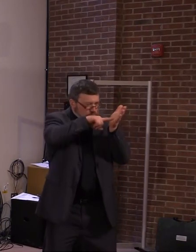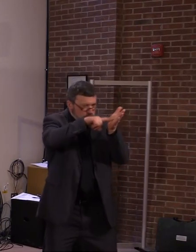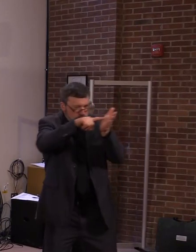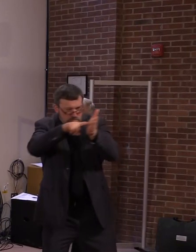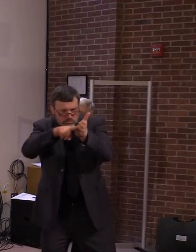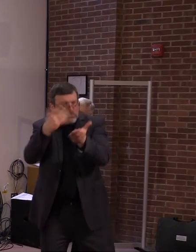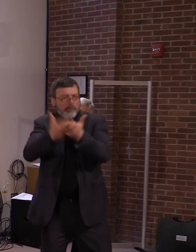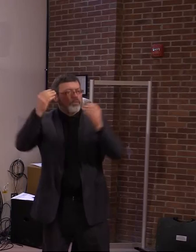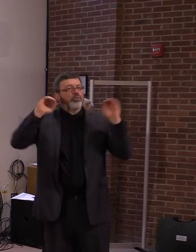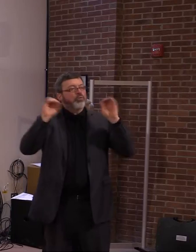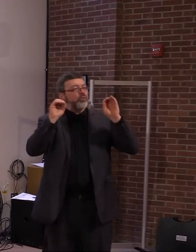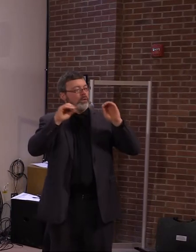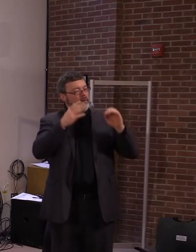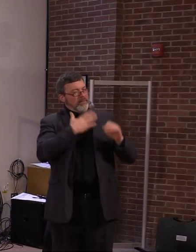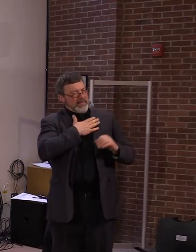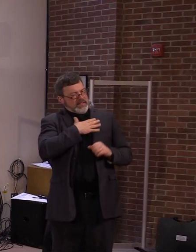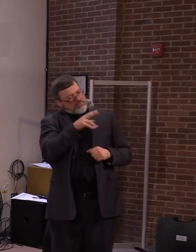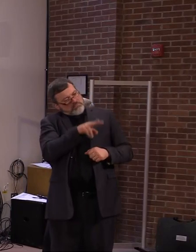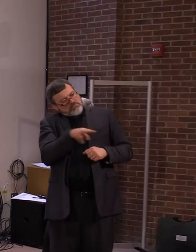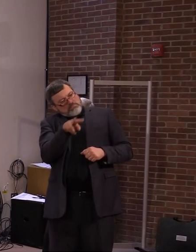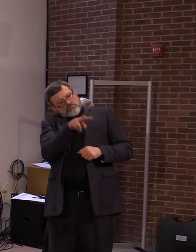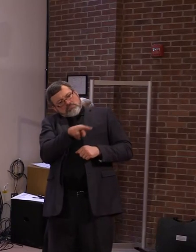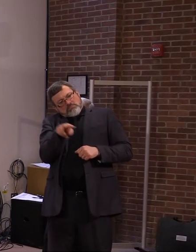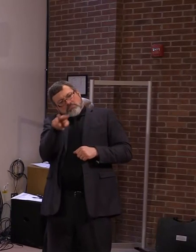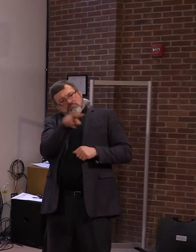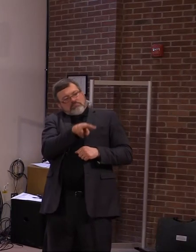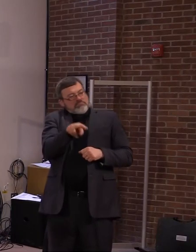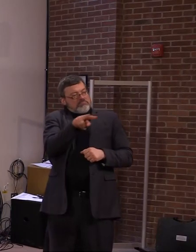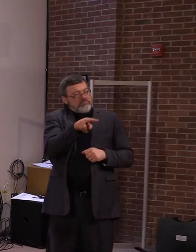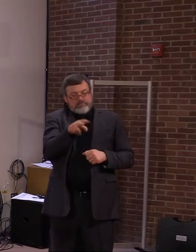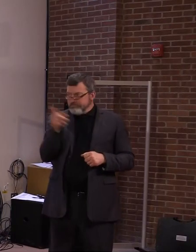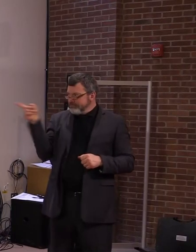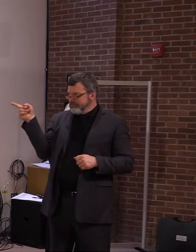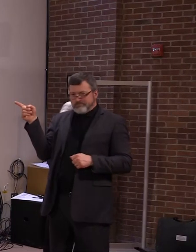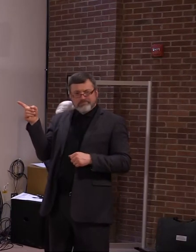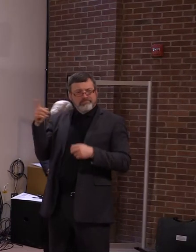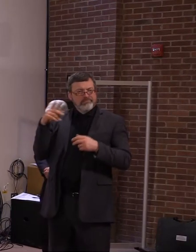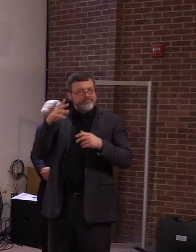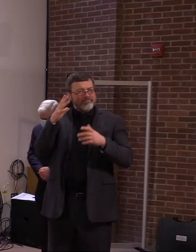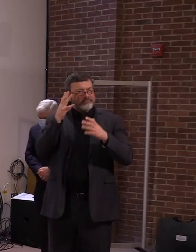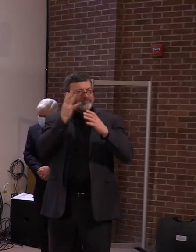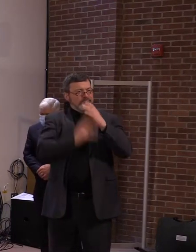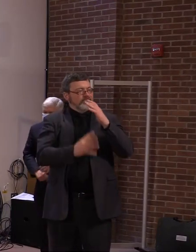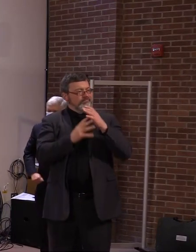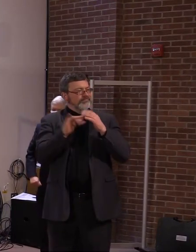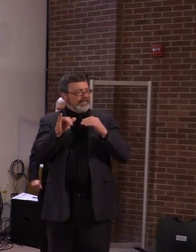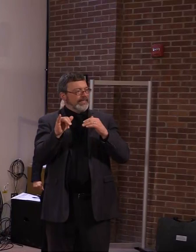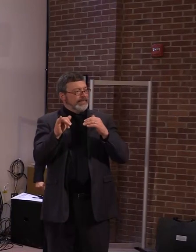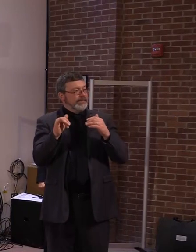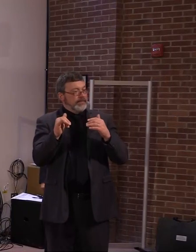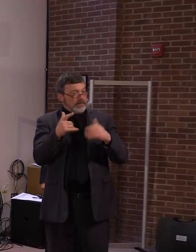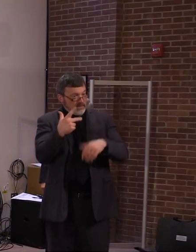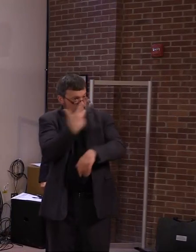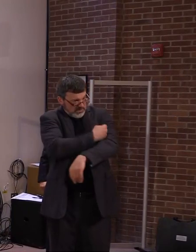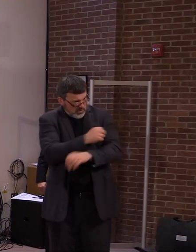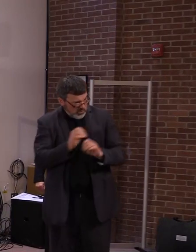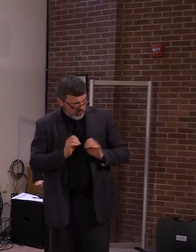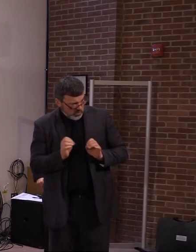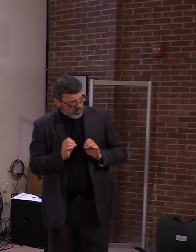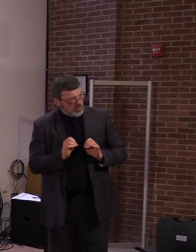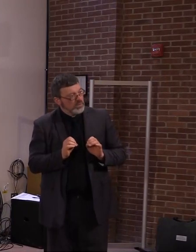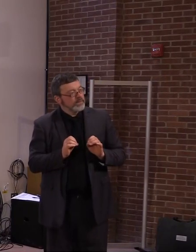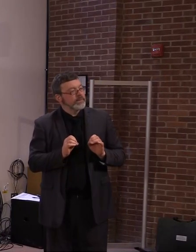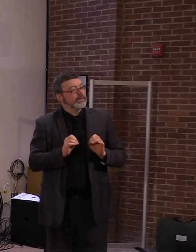most sense, because again, when you are unvaccinated, your